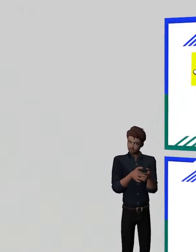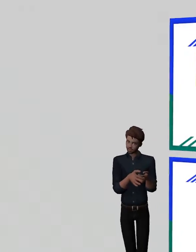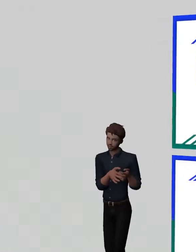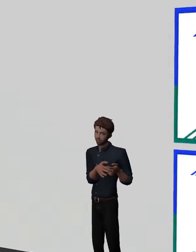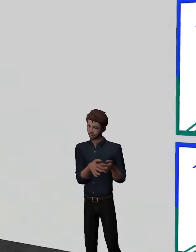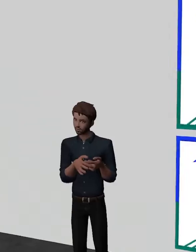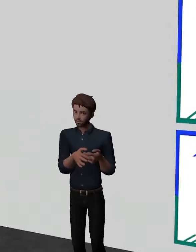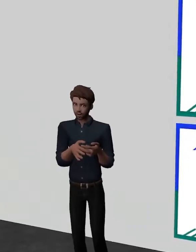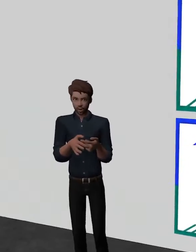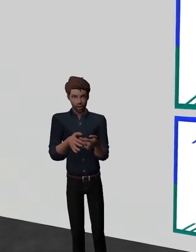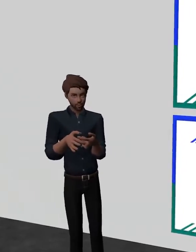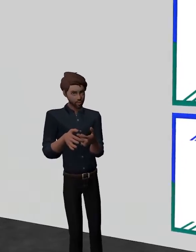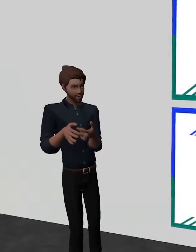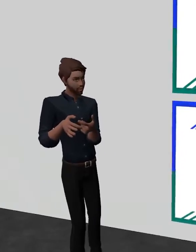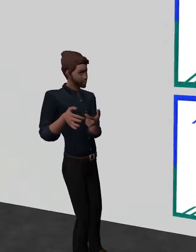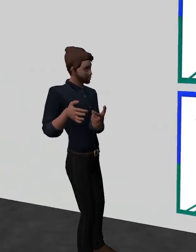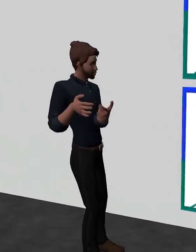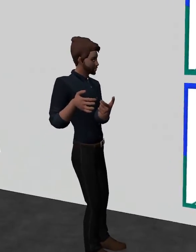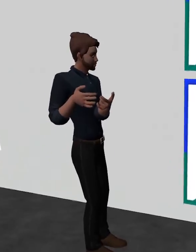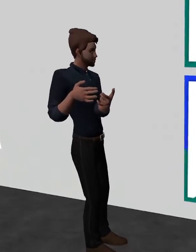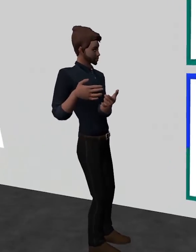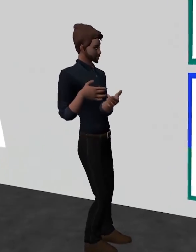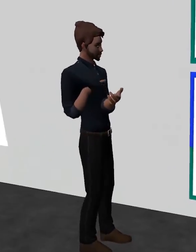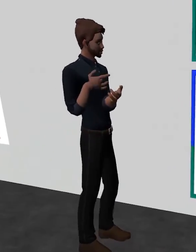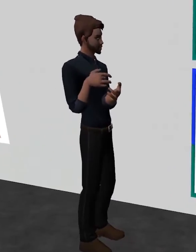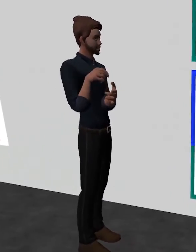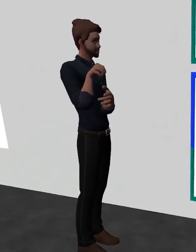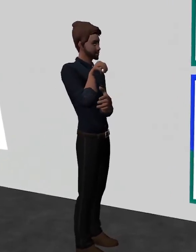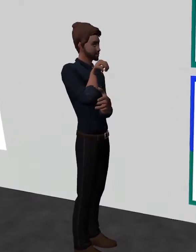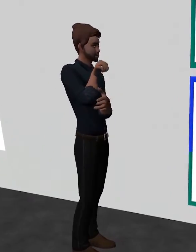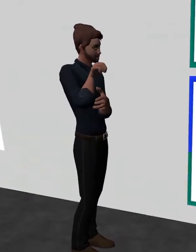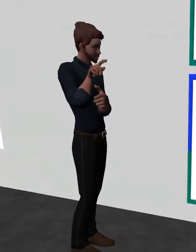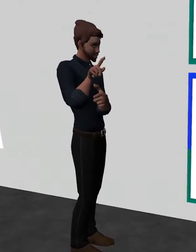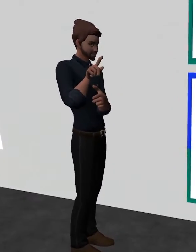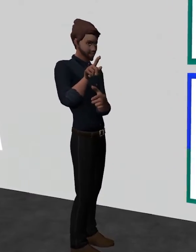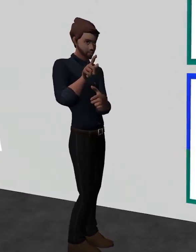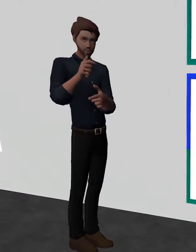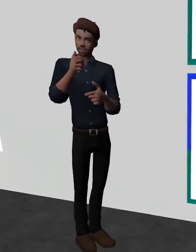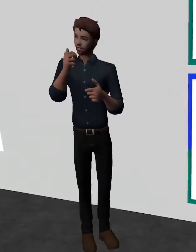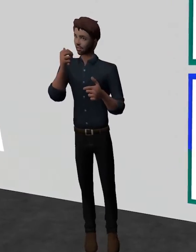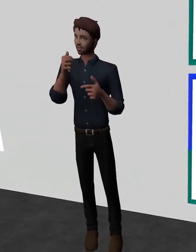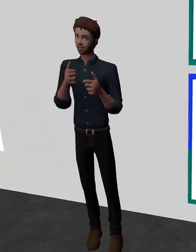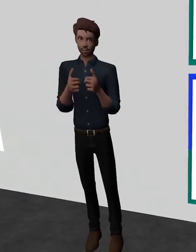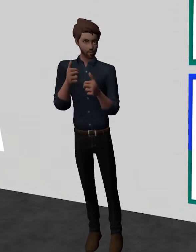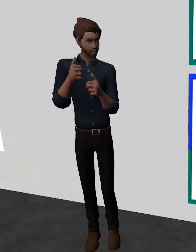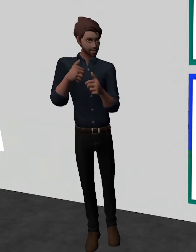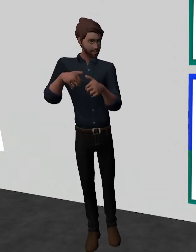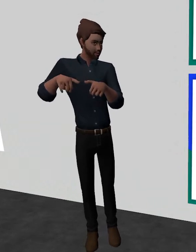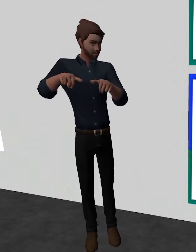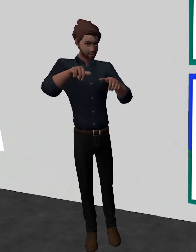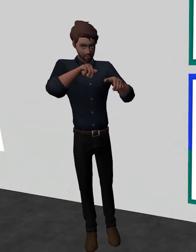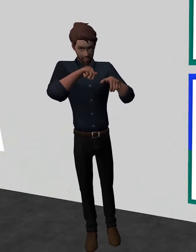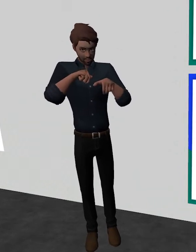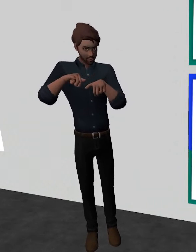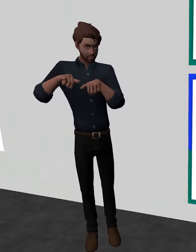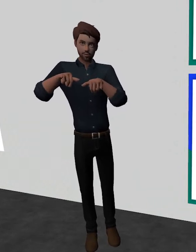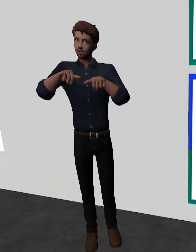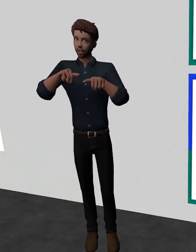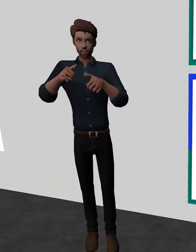specifically, then if you feel that the ASL version is the most